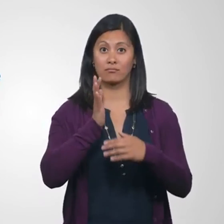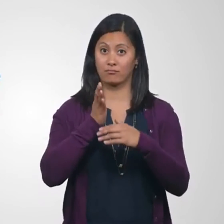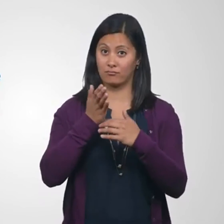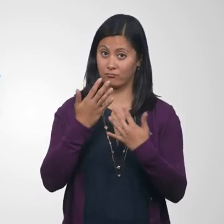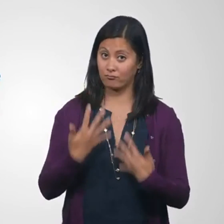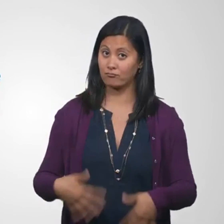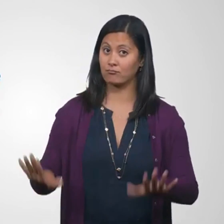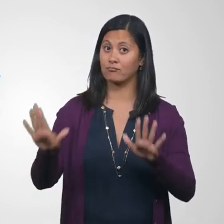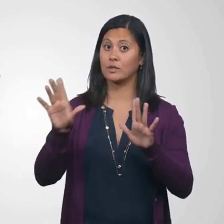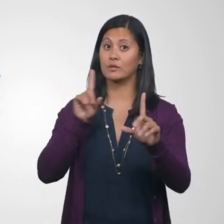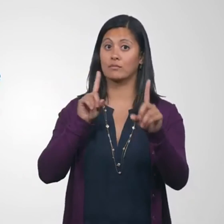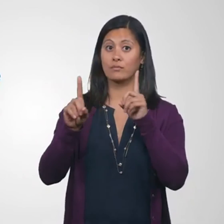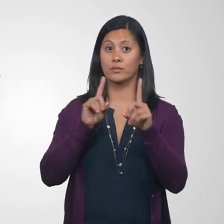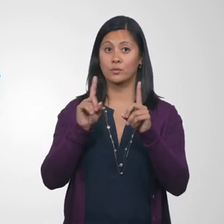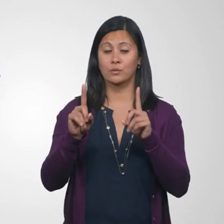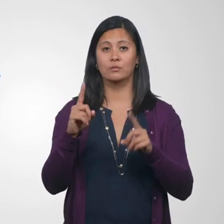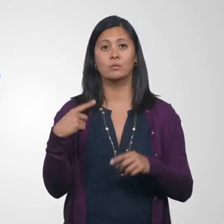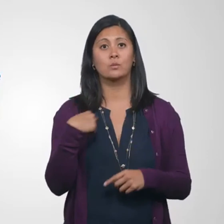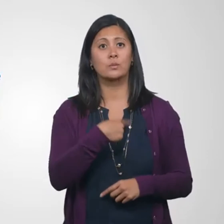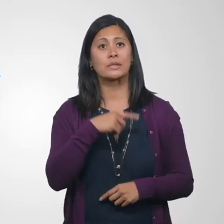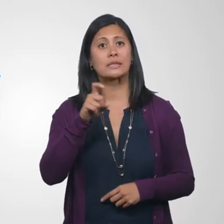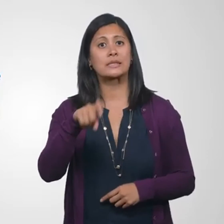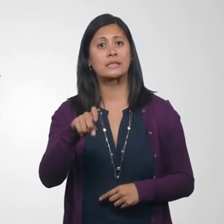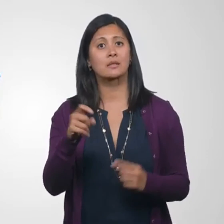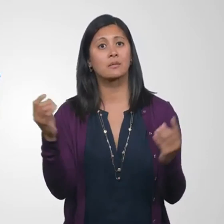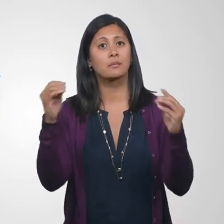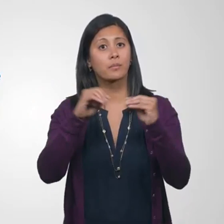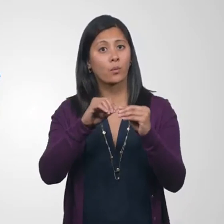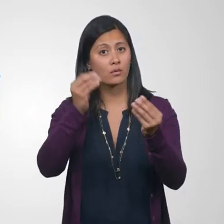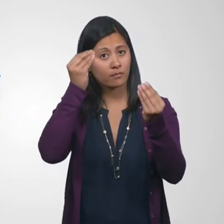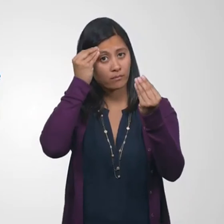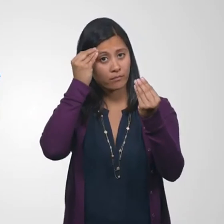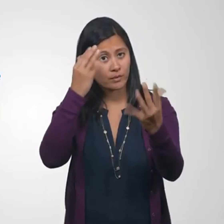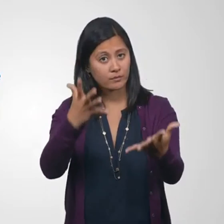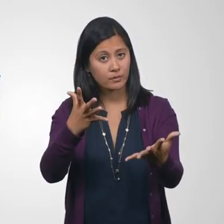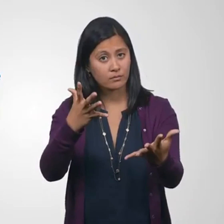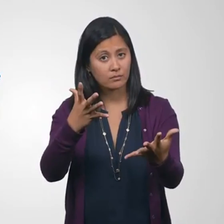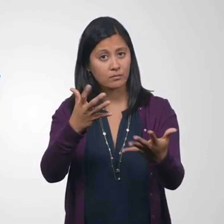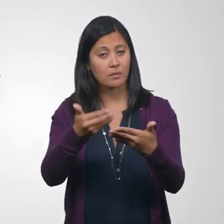If, after the interview, we need more information in order to make a decision,